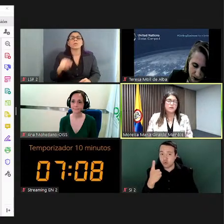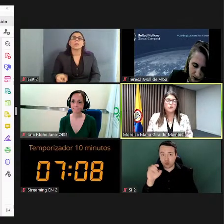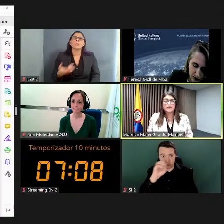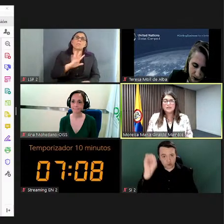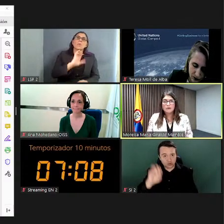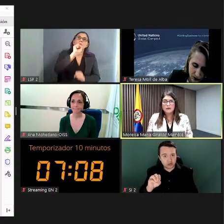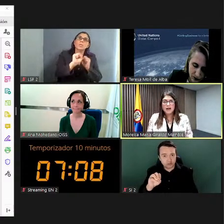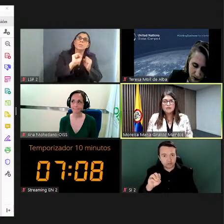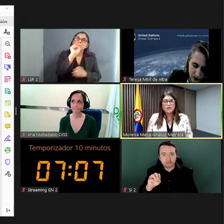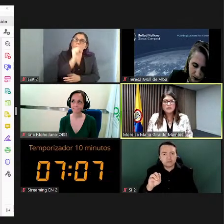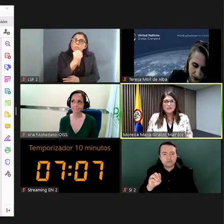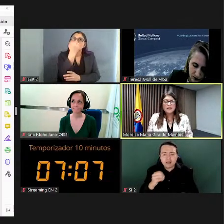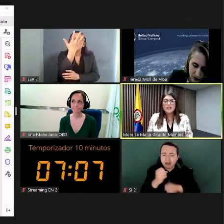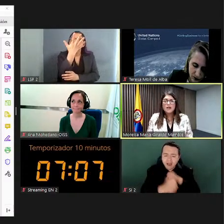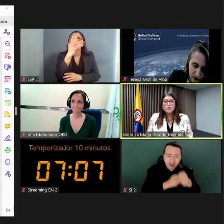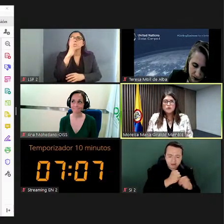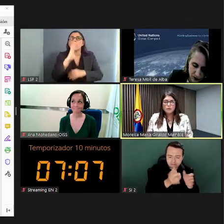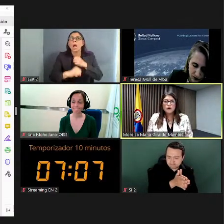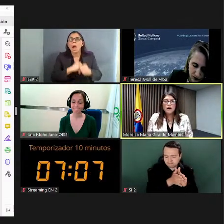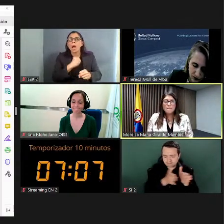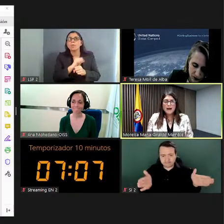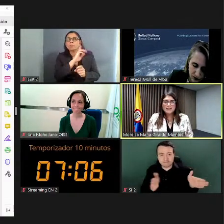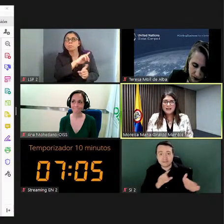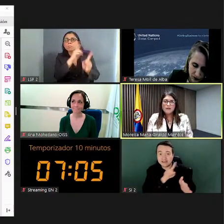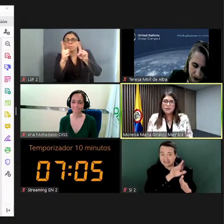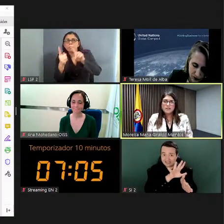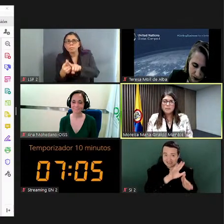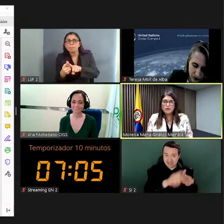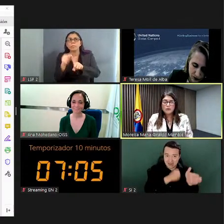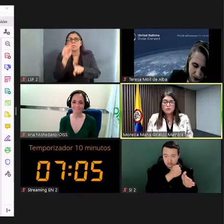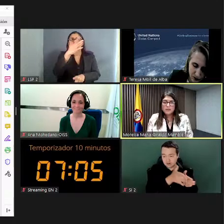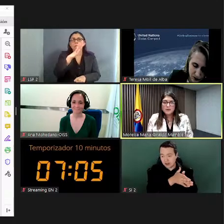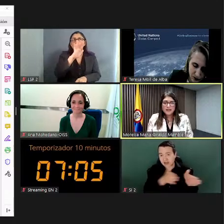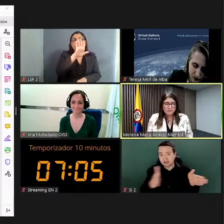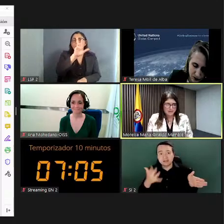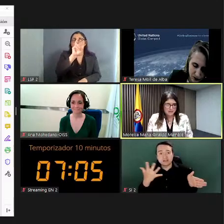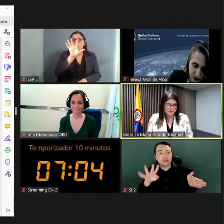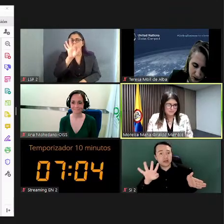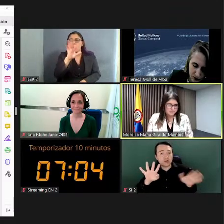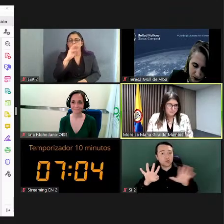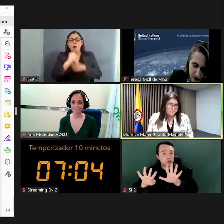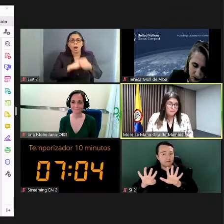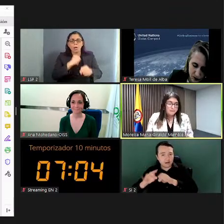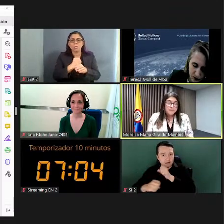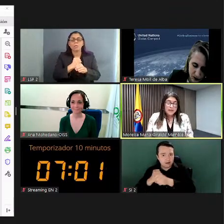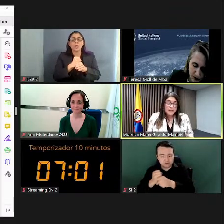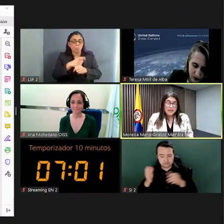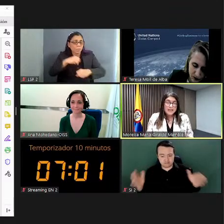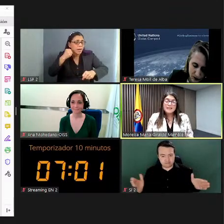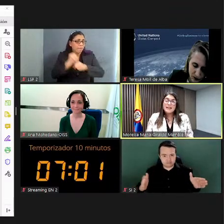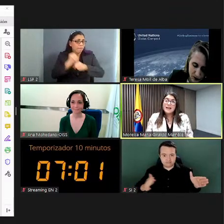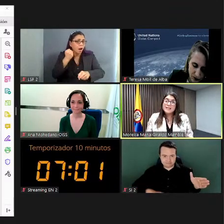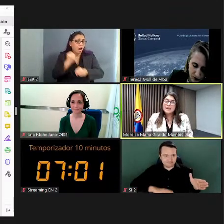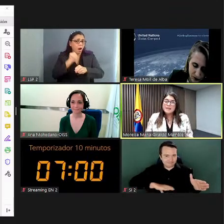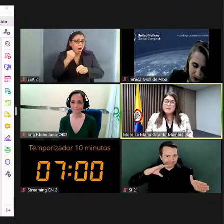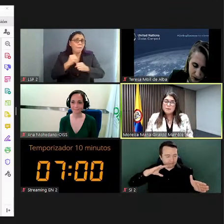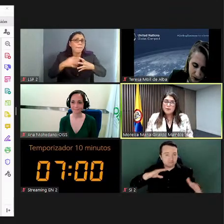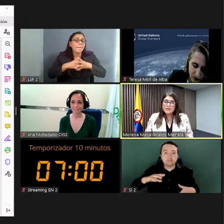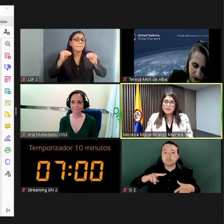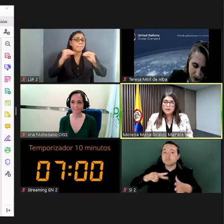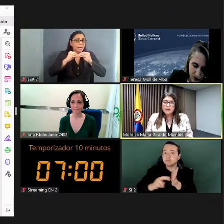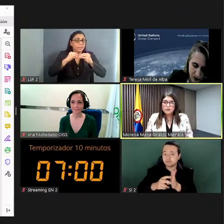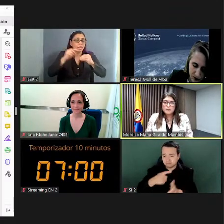are in between 15 and 59 years of age meaning we are part of the labor force of the country